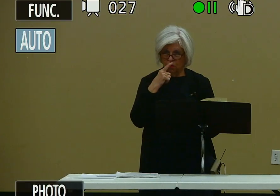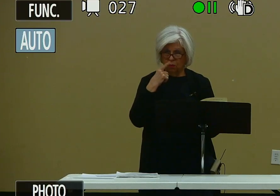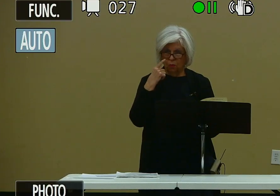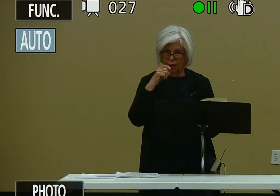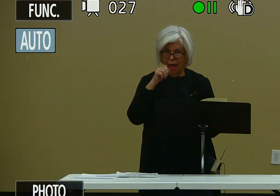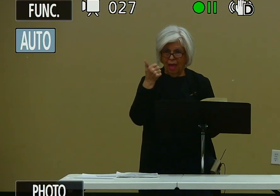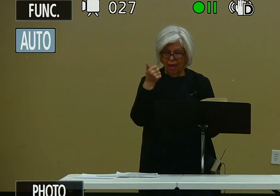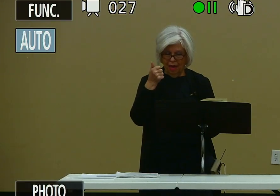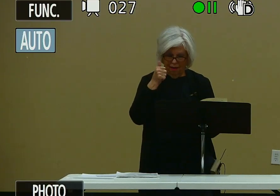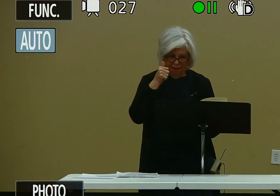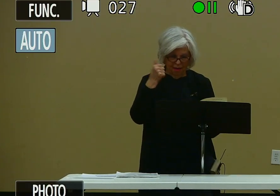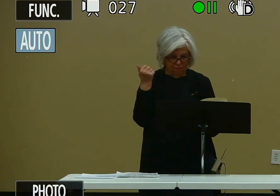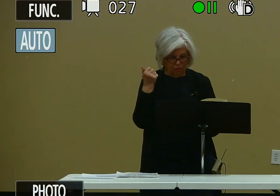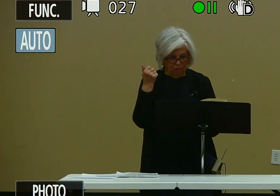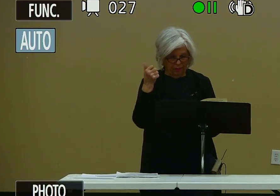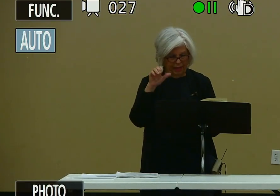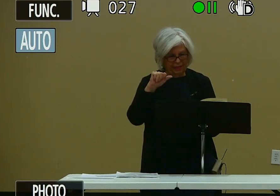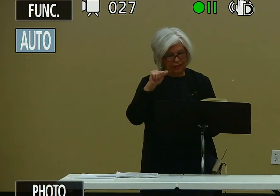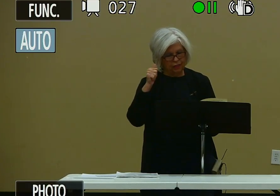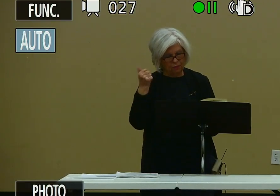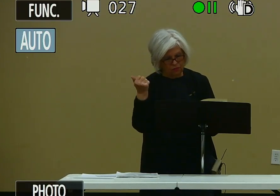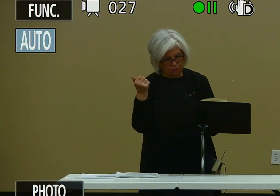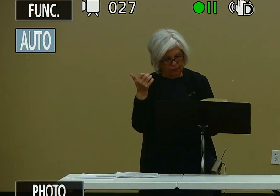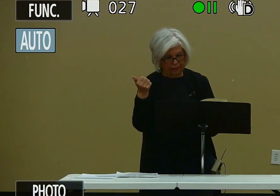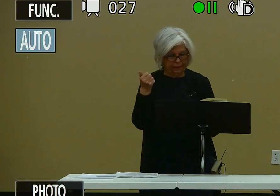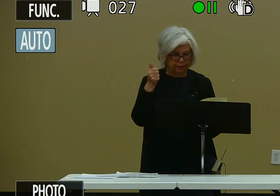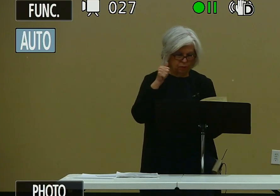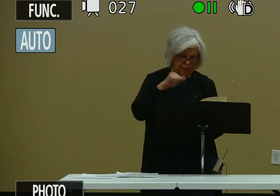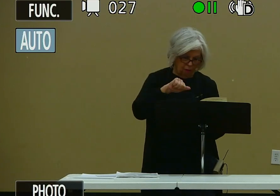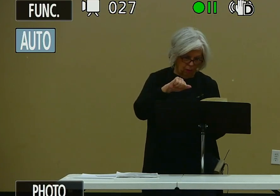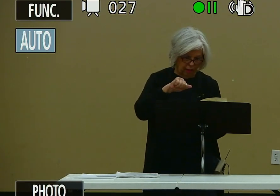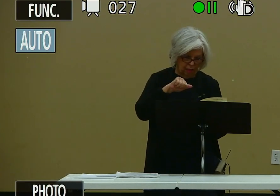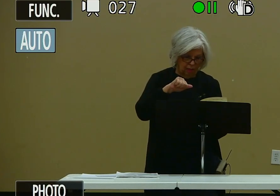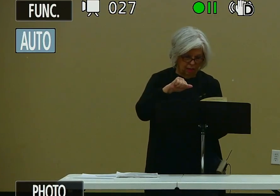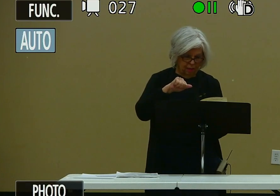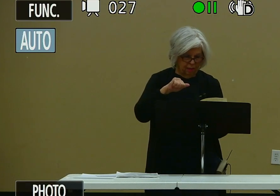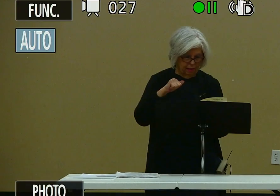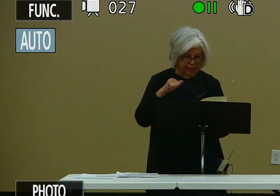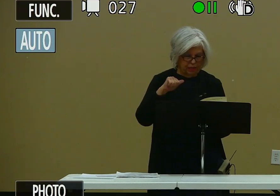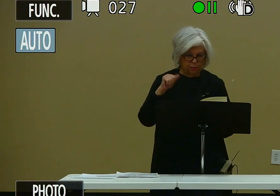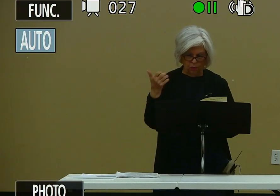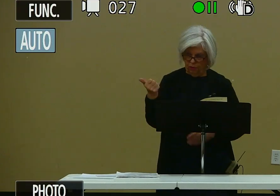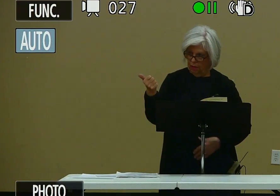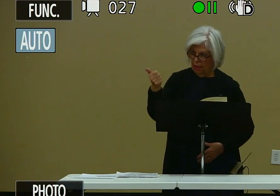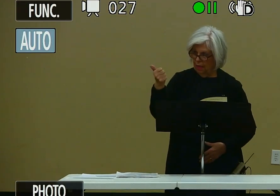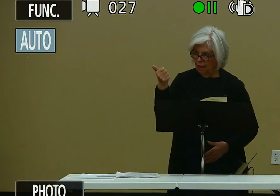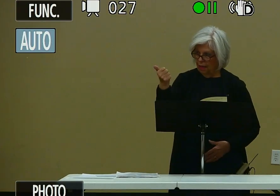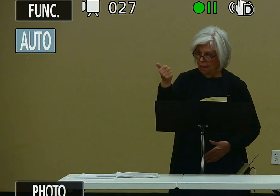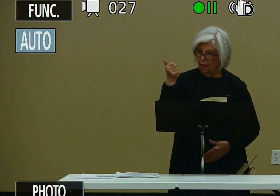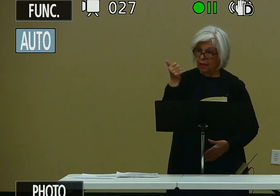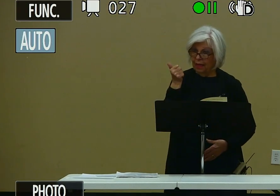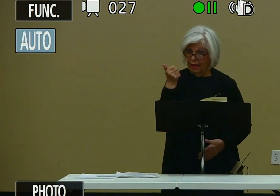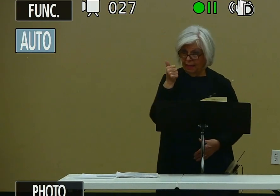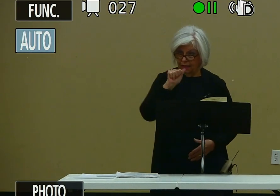Whoever. Well, any can go this way, it can go that way. Any person.